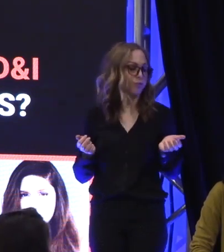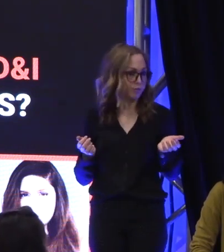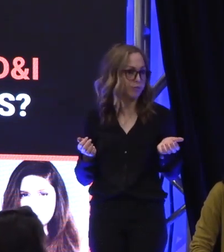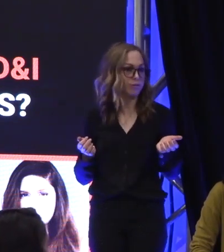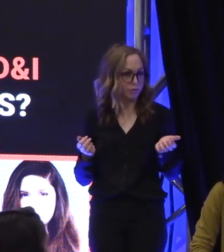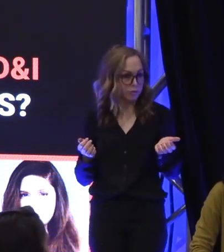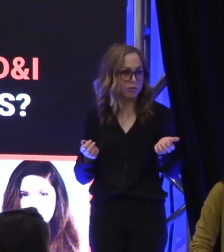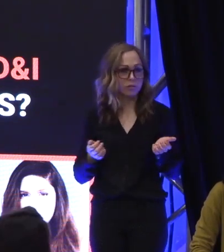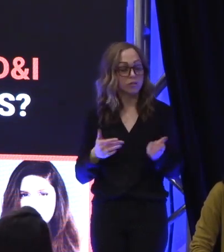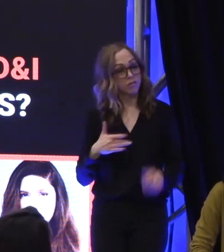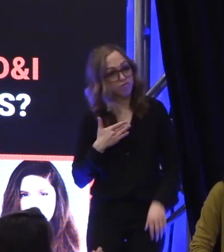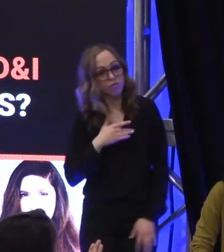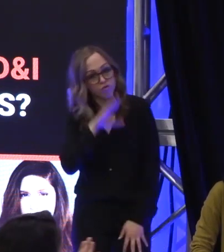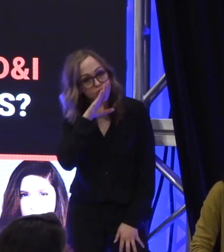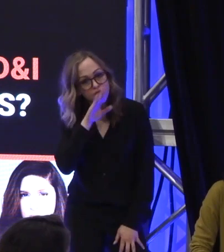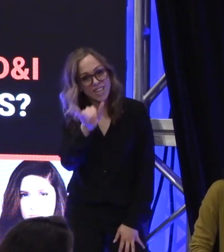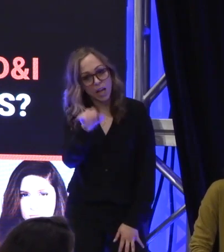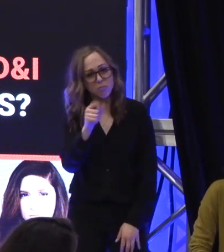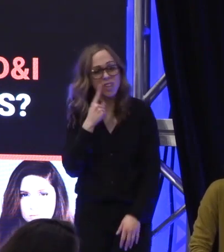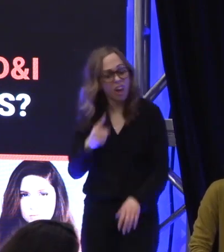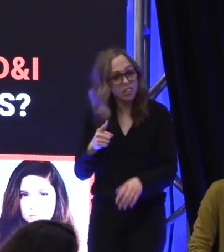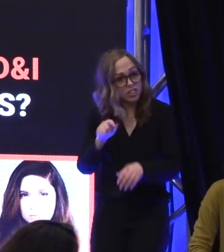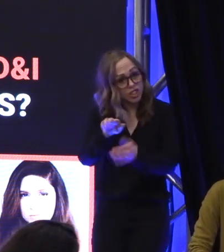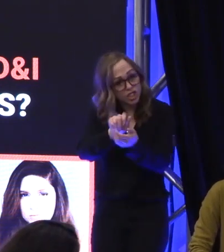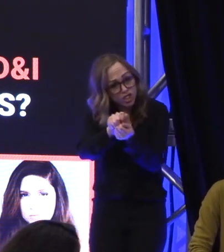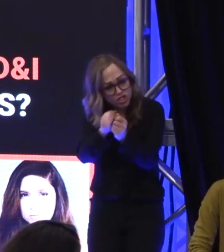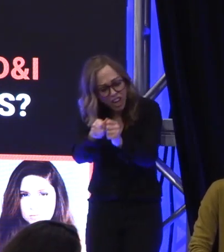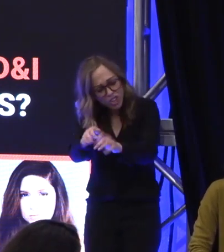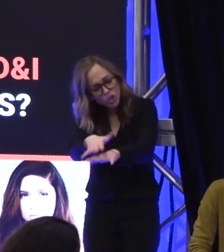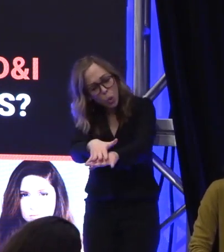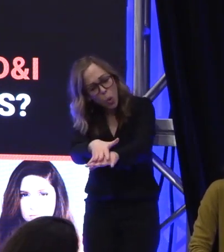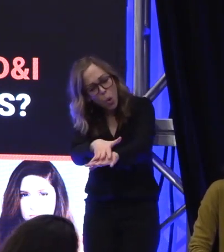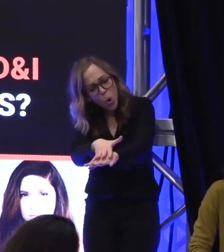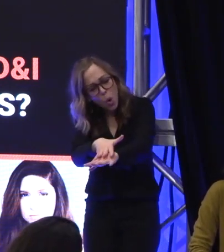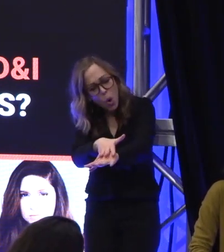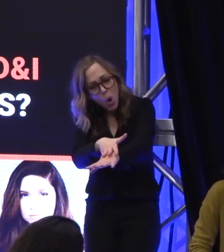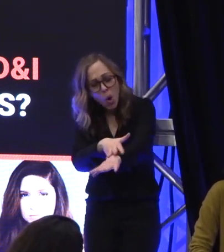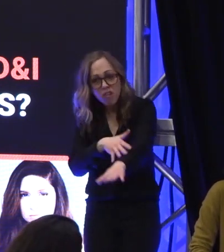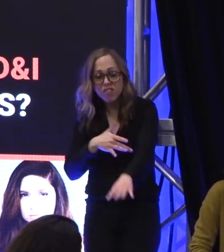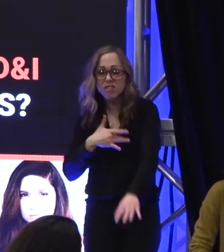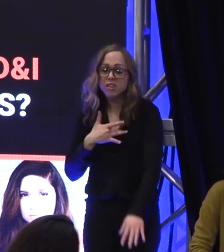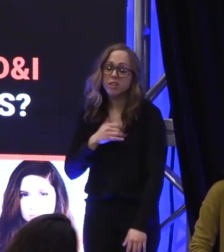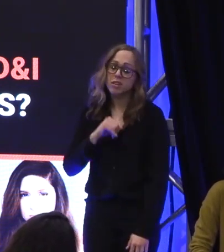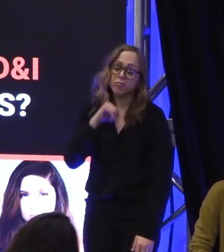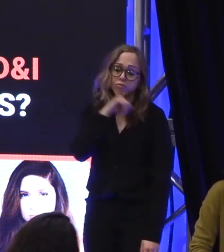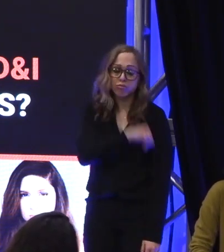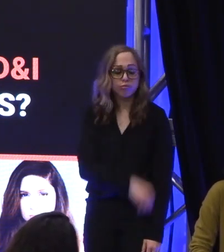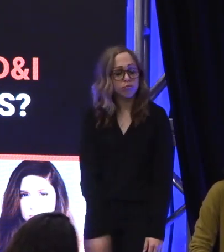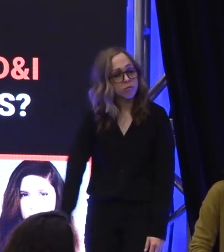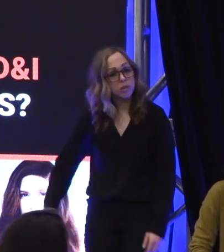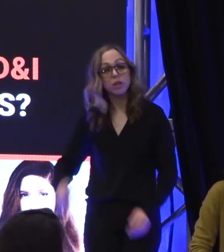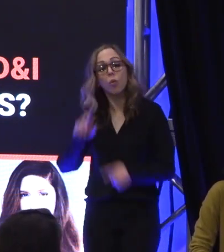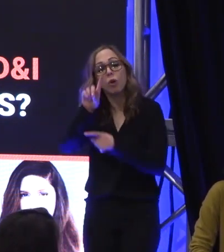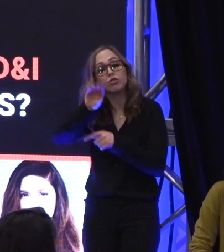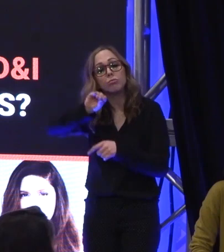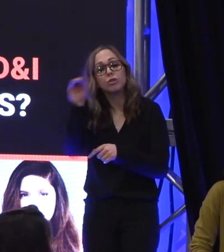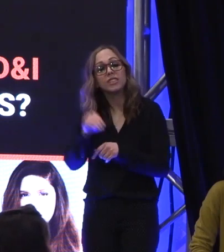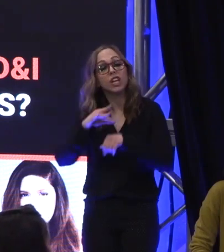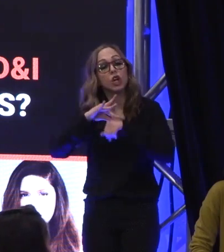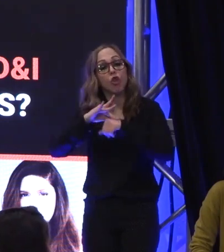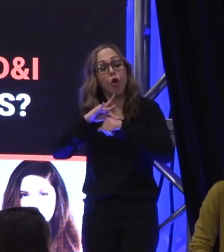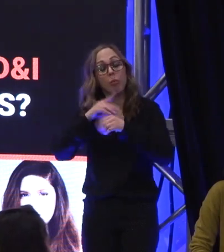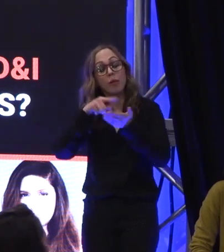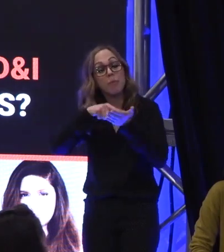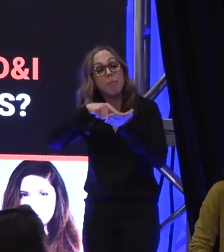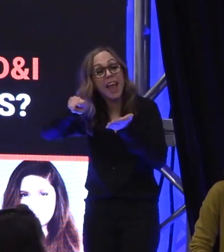you know, it's frustrating because it's slow. It feels very slow. You know, we just announced we have now 100% global pay parity at the